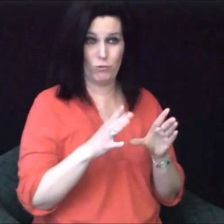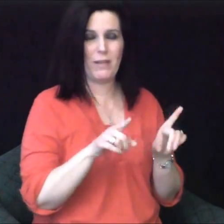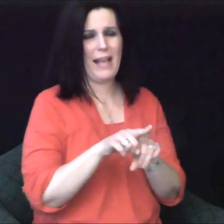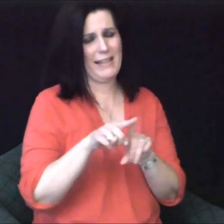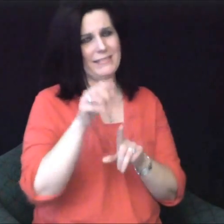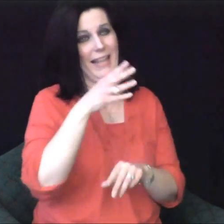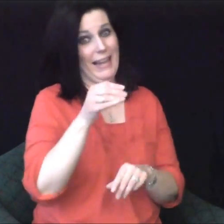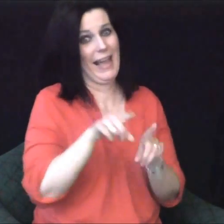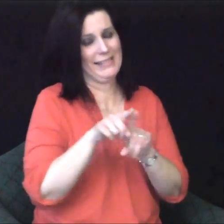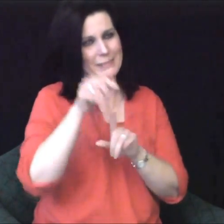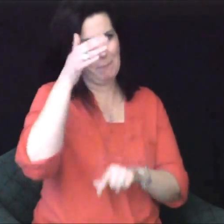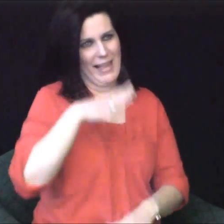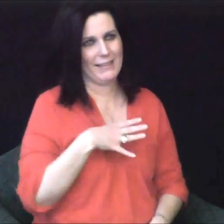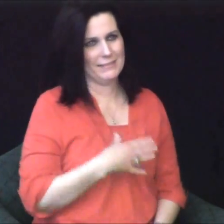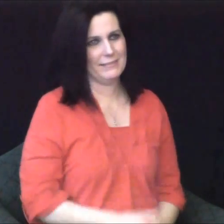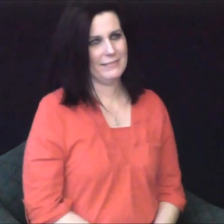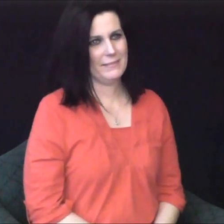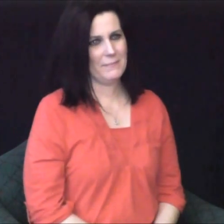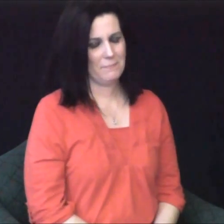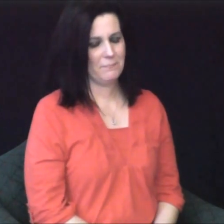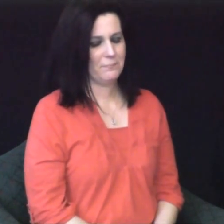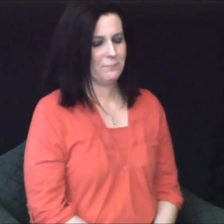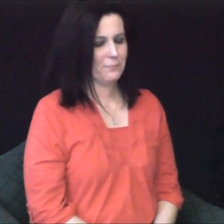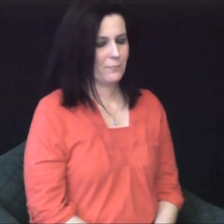teacher and as a man.